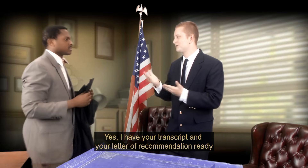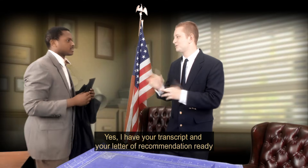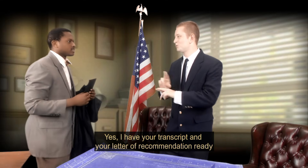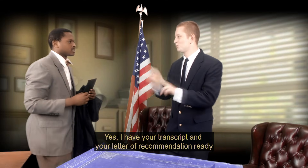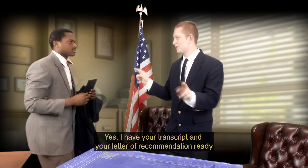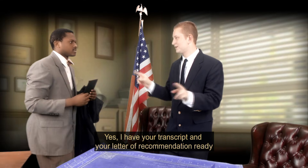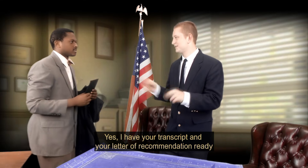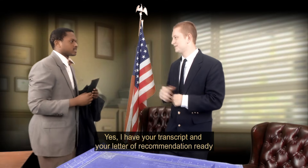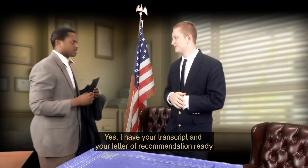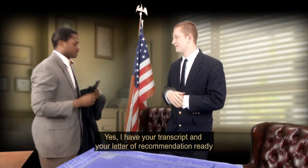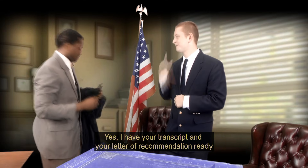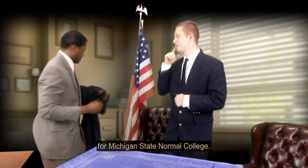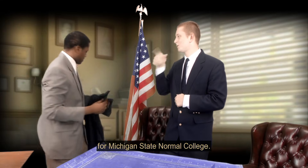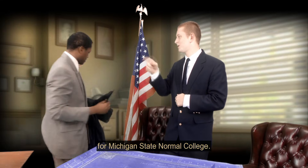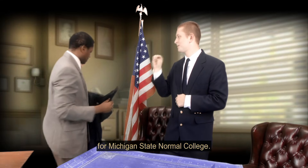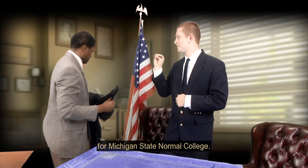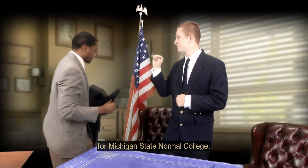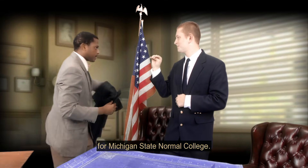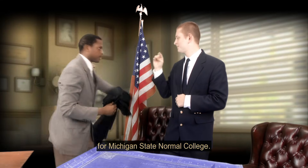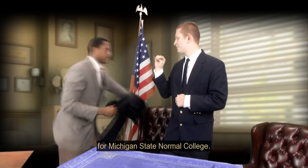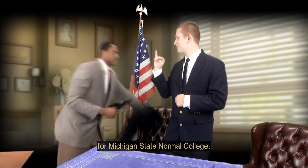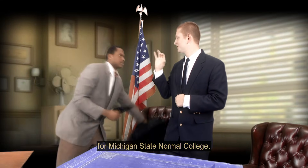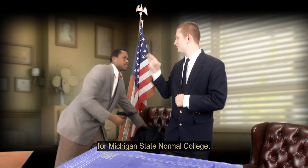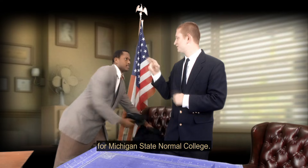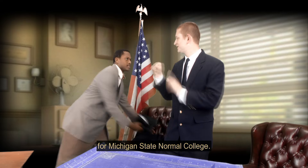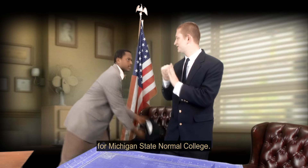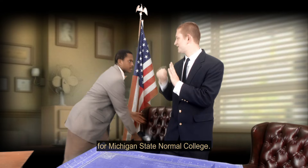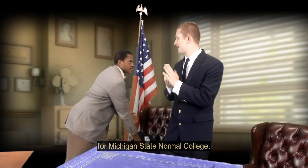ready. For Michigan State Normal College.